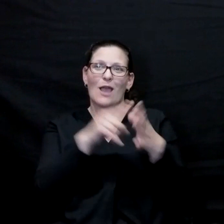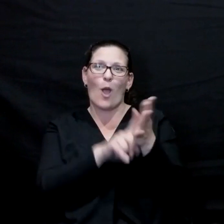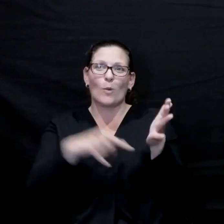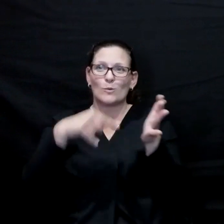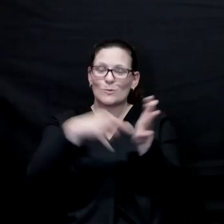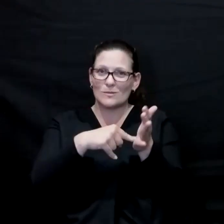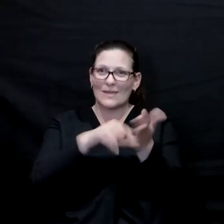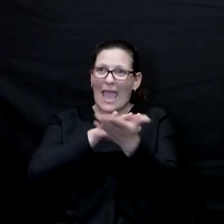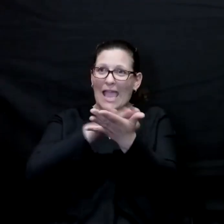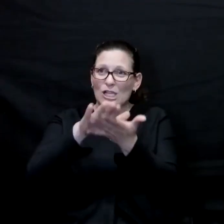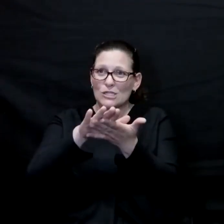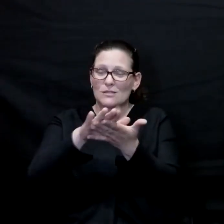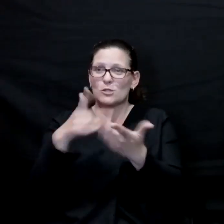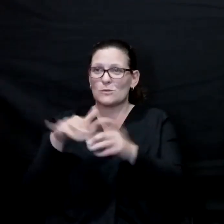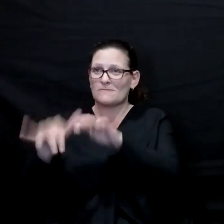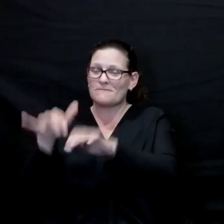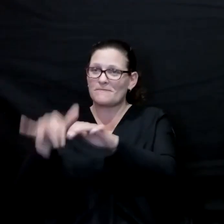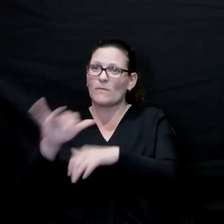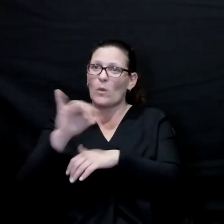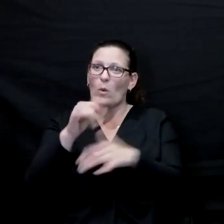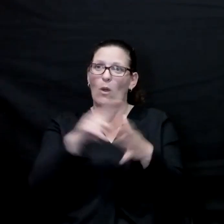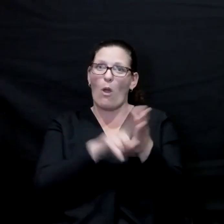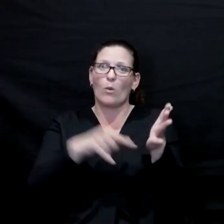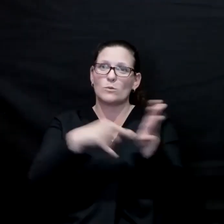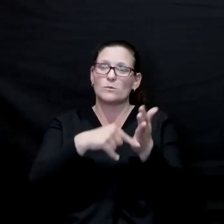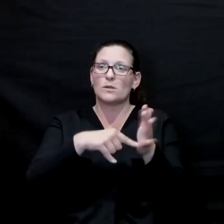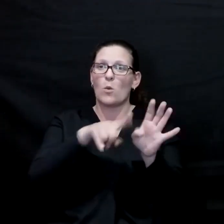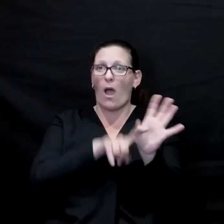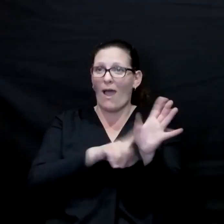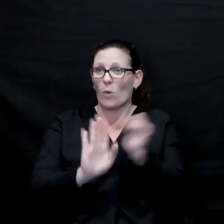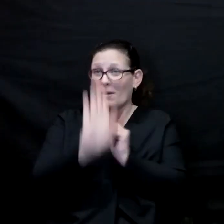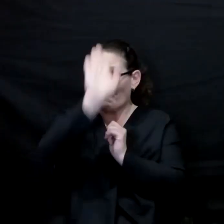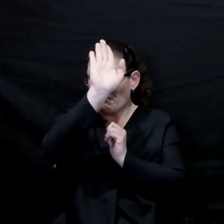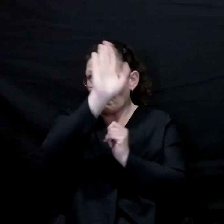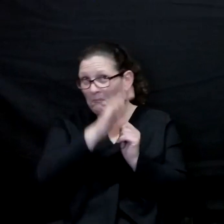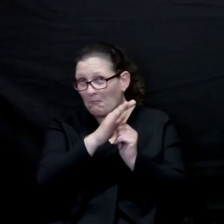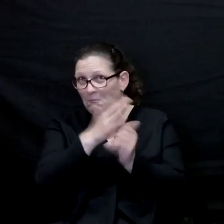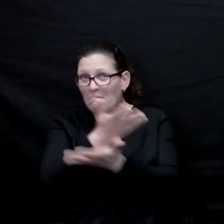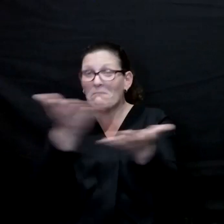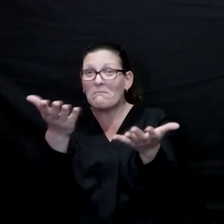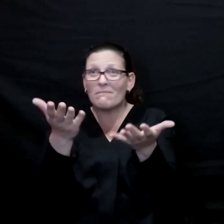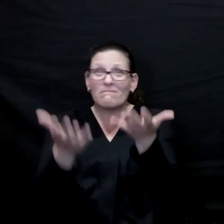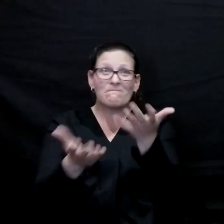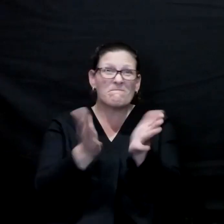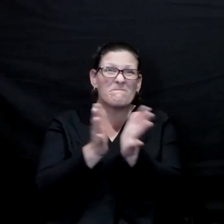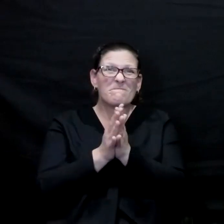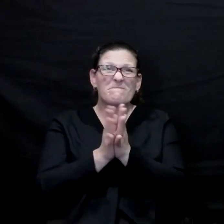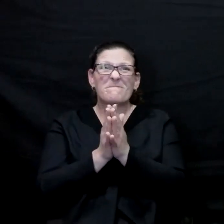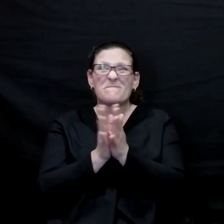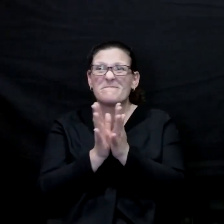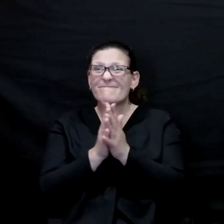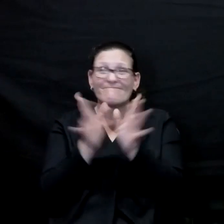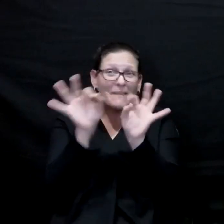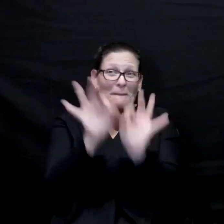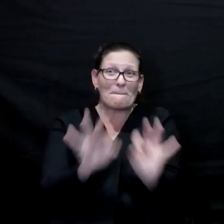in the chat box. I think we might be nearly there. No